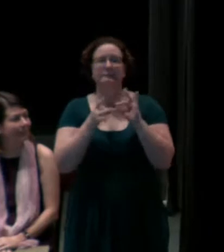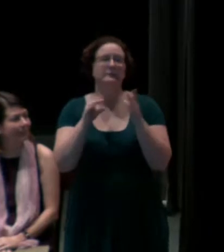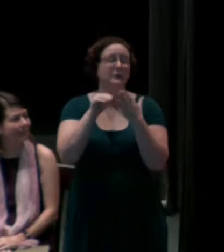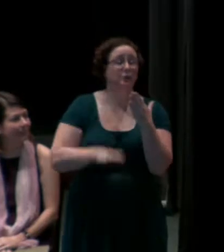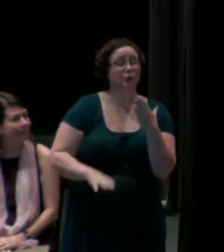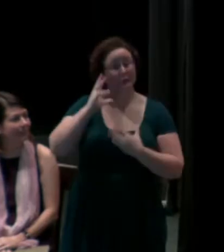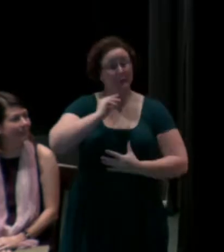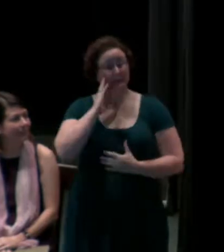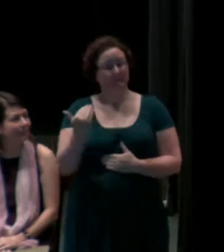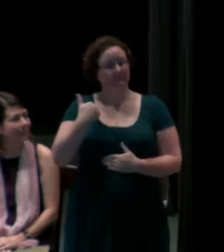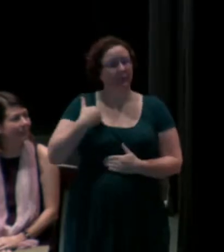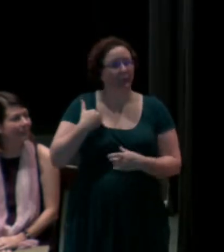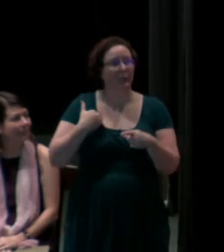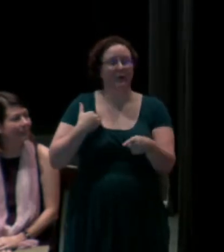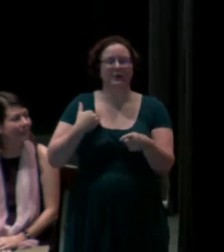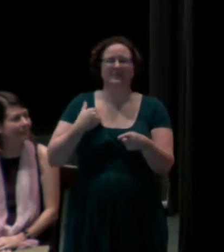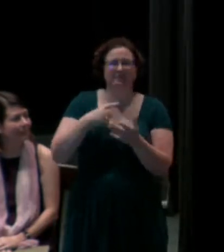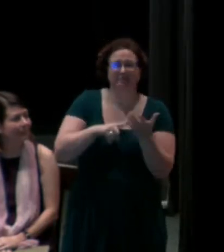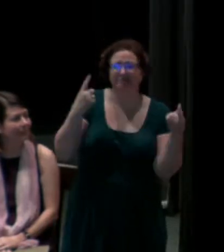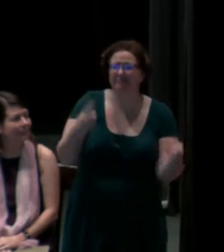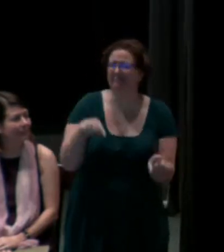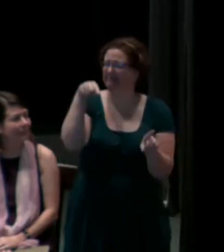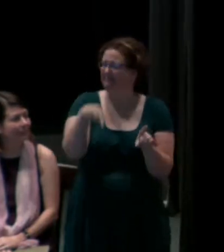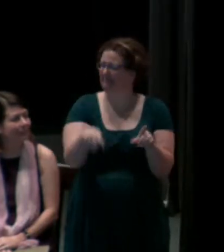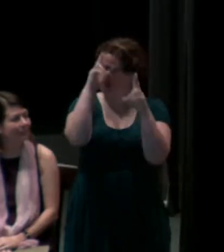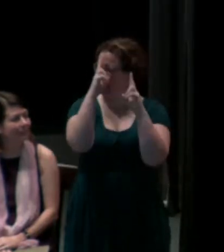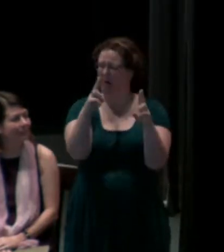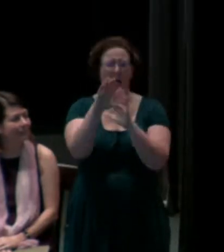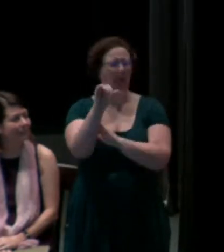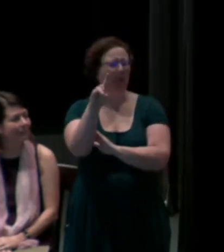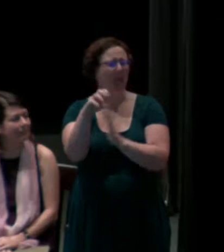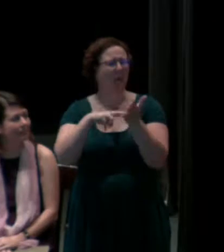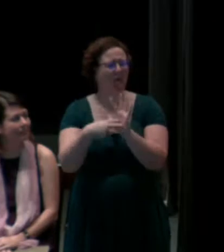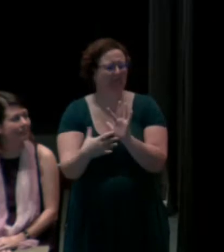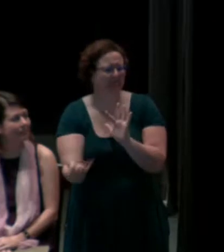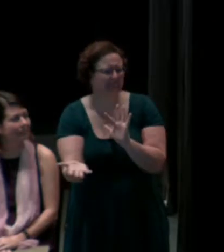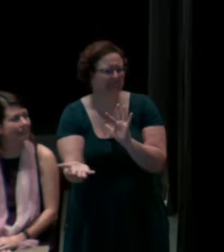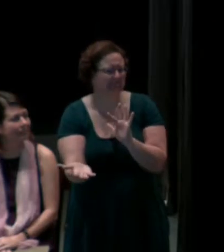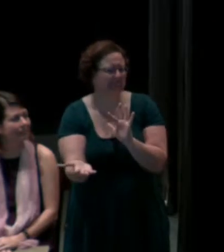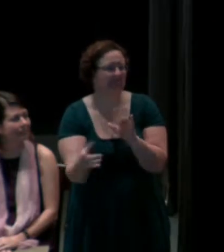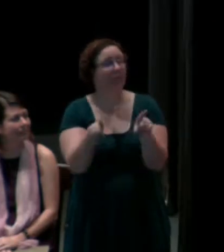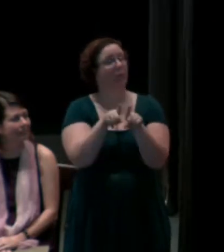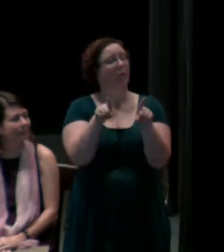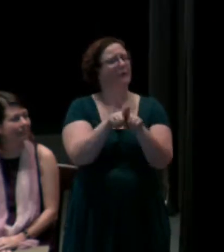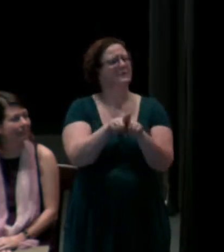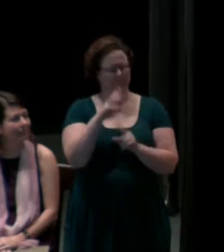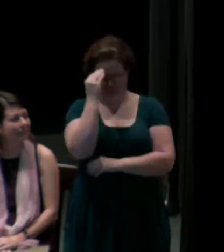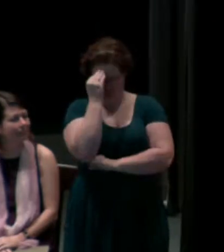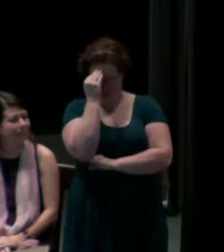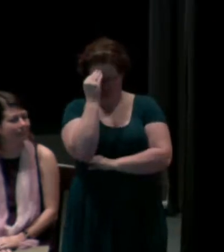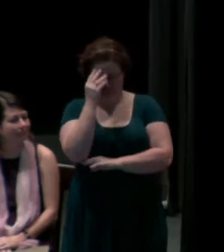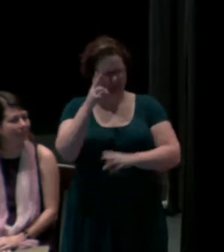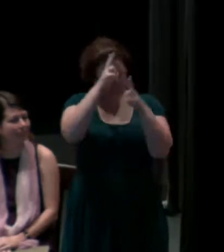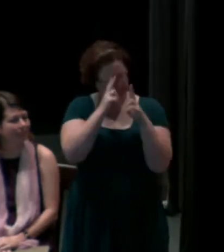of students who had come before me, wondering what exactly is an honor code. Further, I wondered if this honor pledge would mean